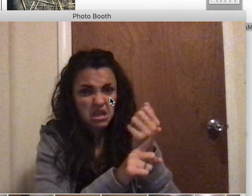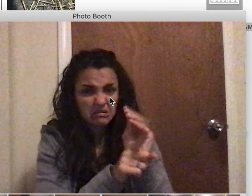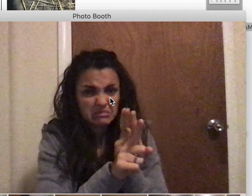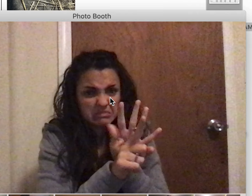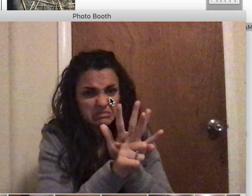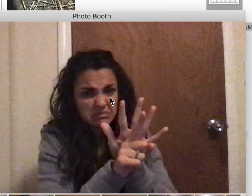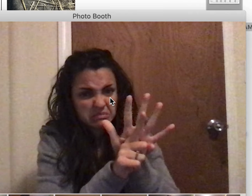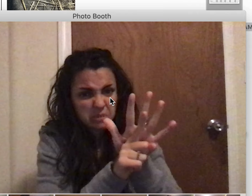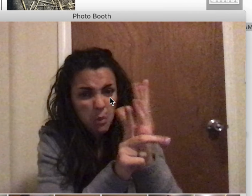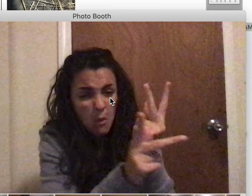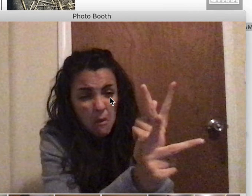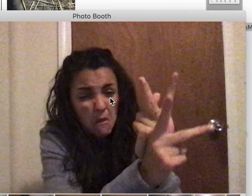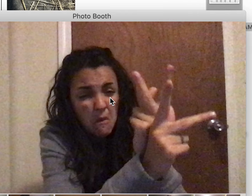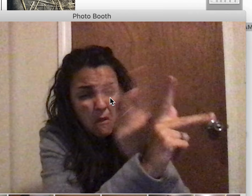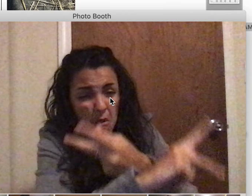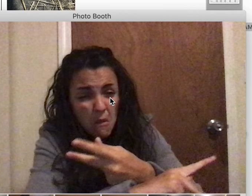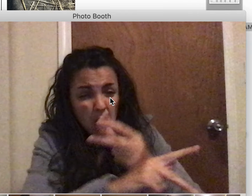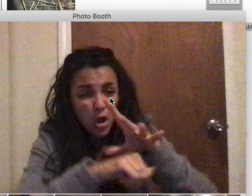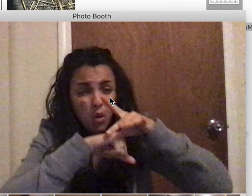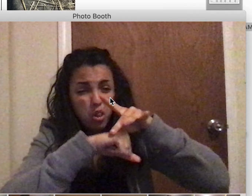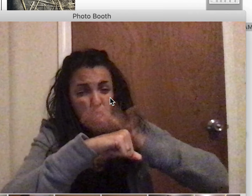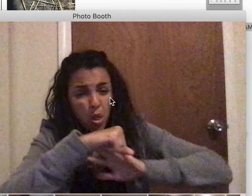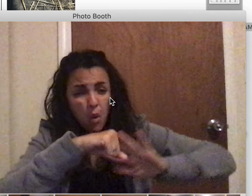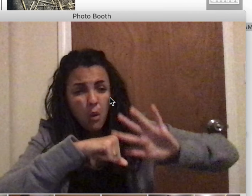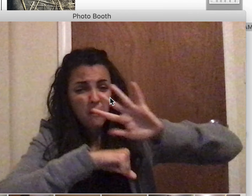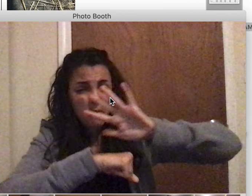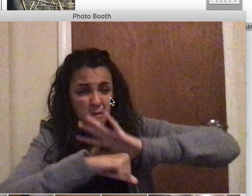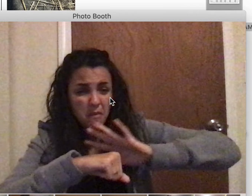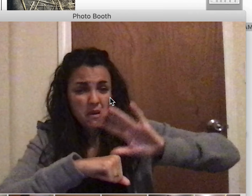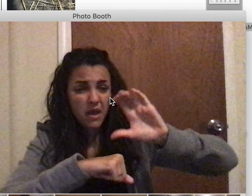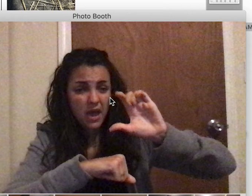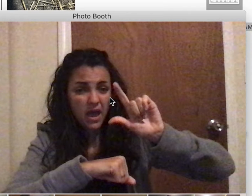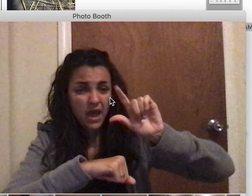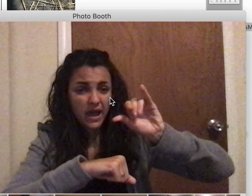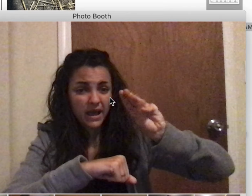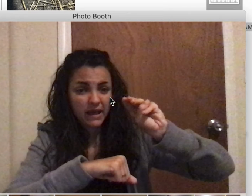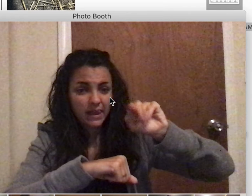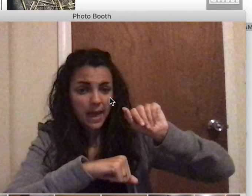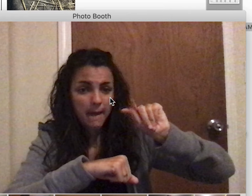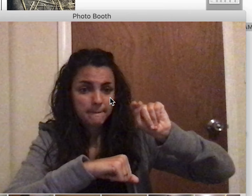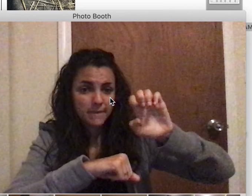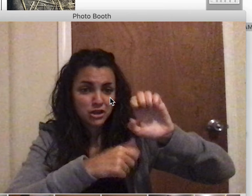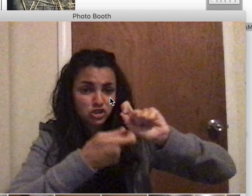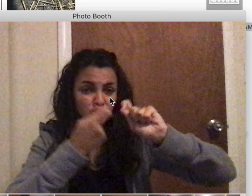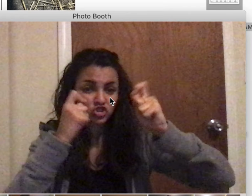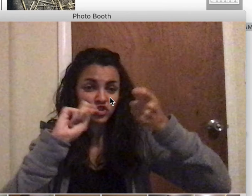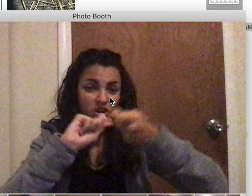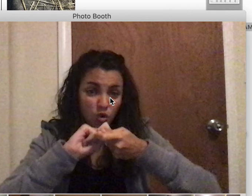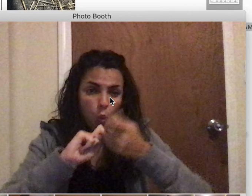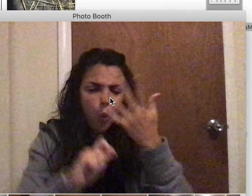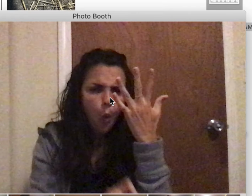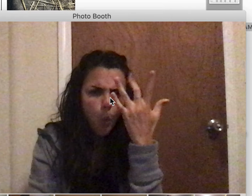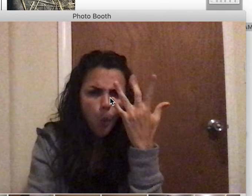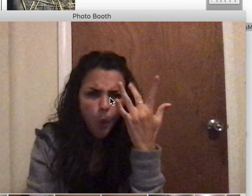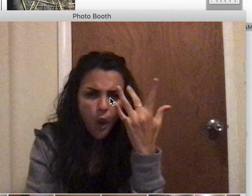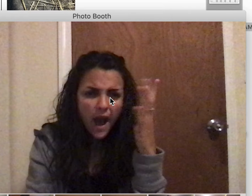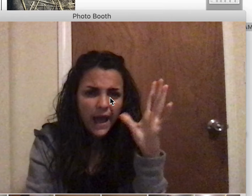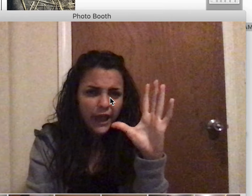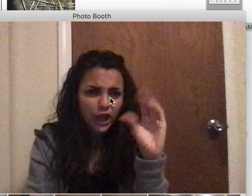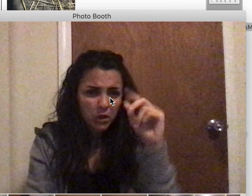within the year. So that's the other side to this. So why are companies drilling for